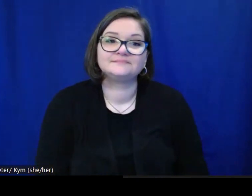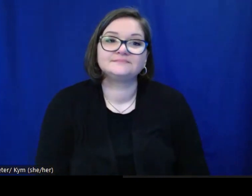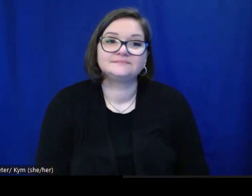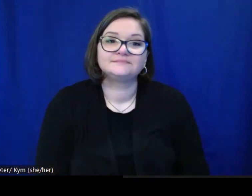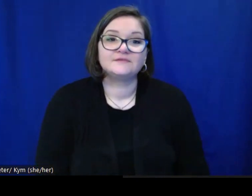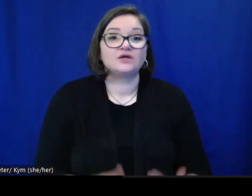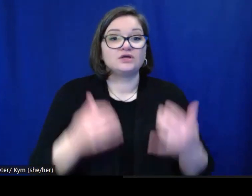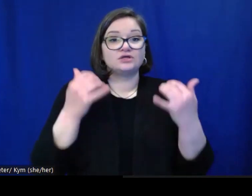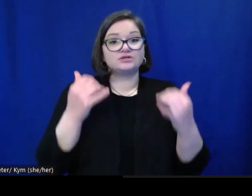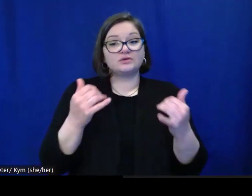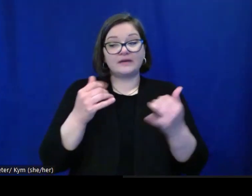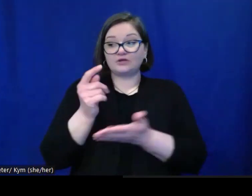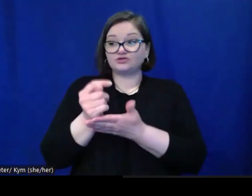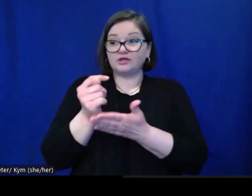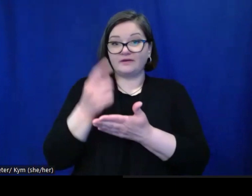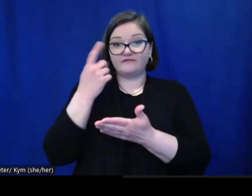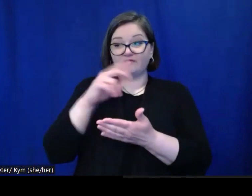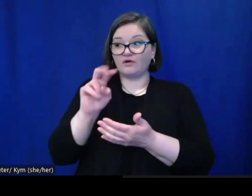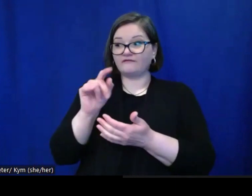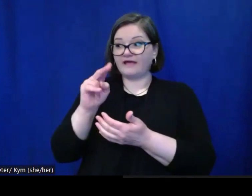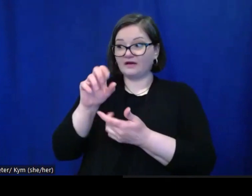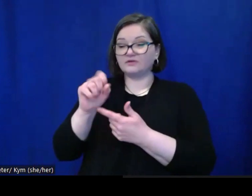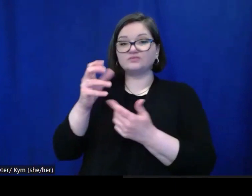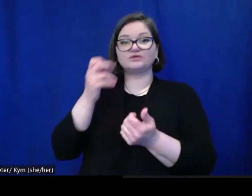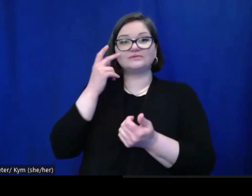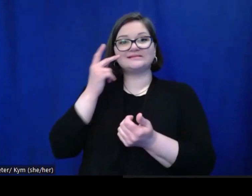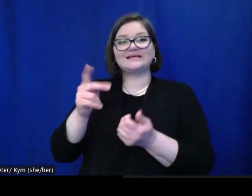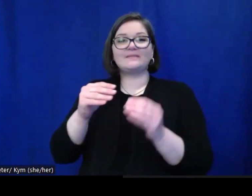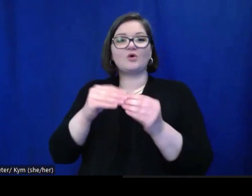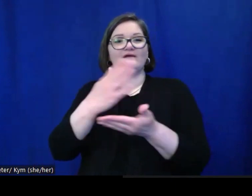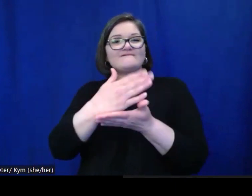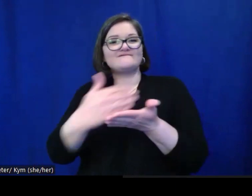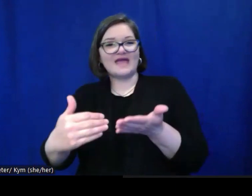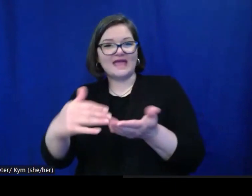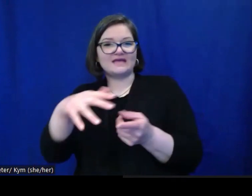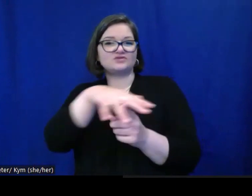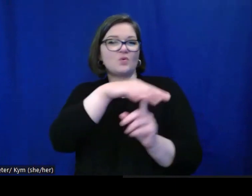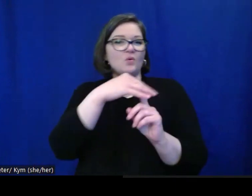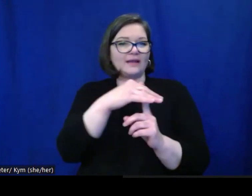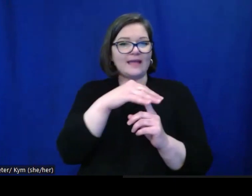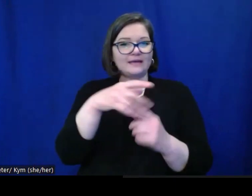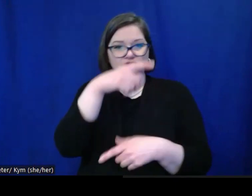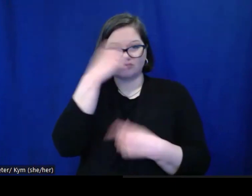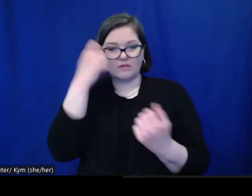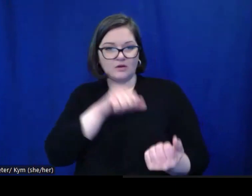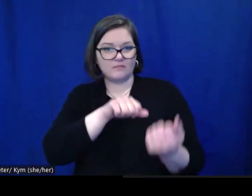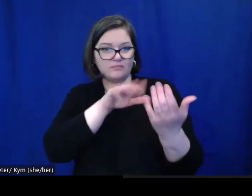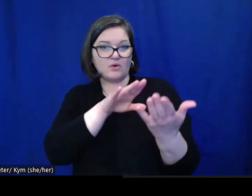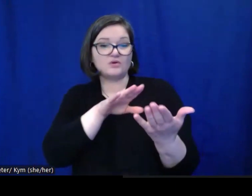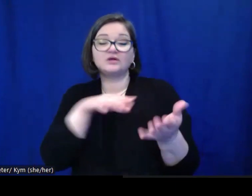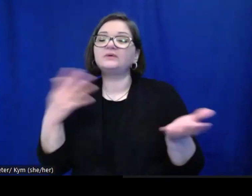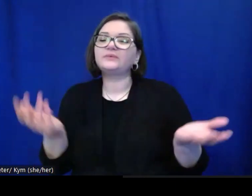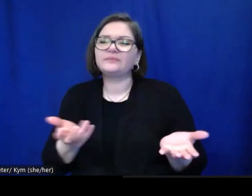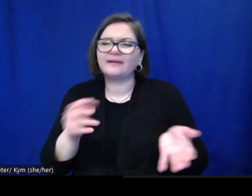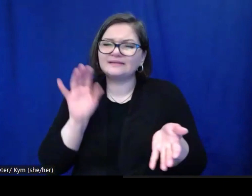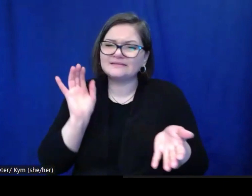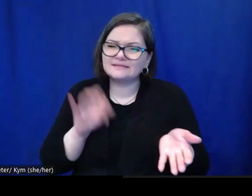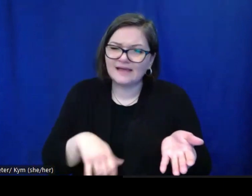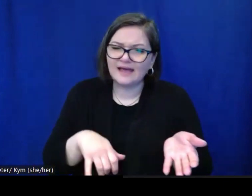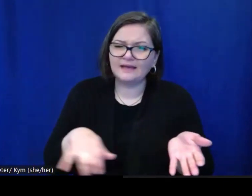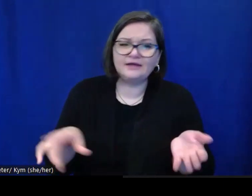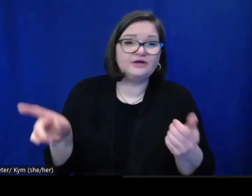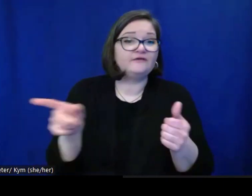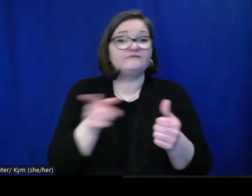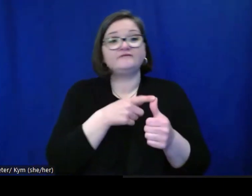at treatment with veterans, we want to really look at a phase-oriented trauma therapy approach, which is going to be first safety